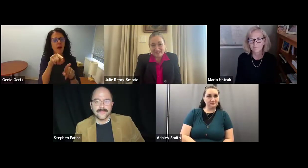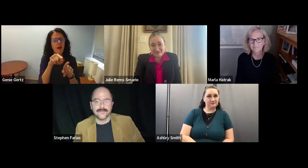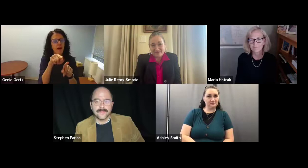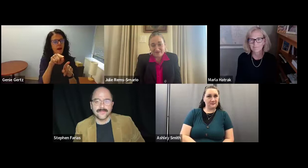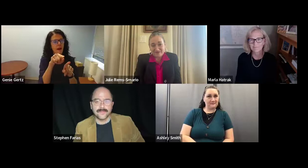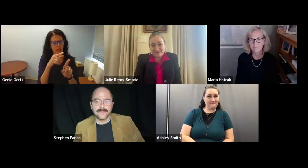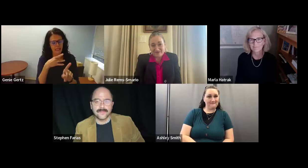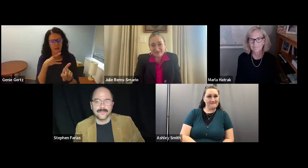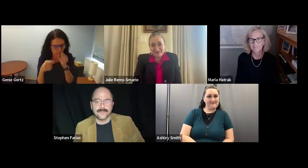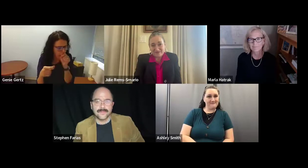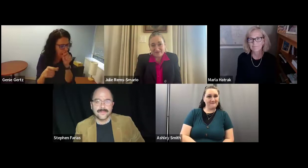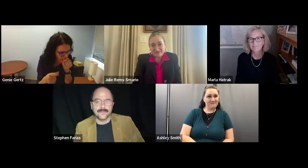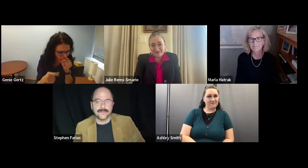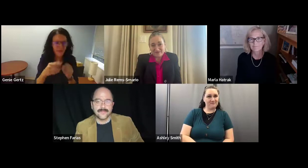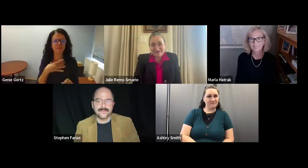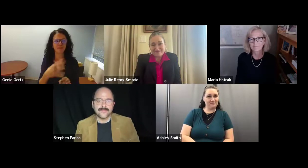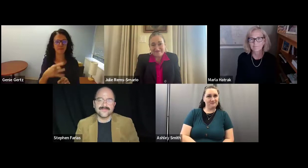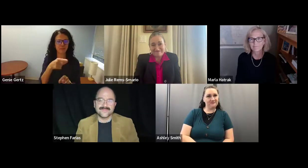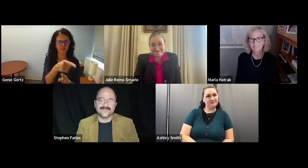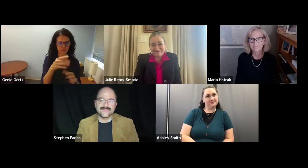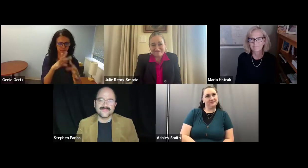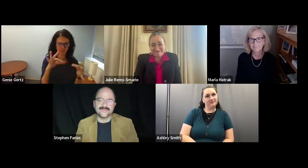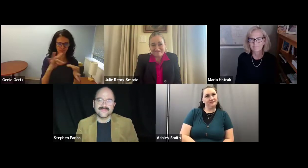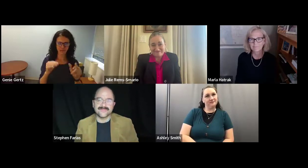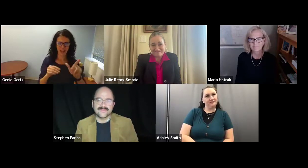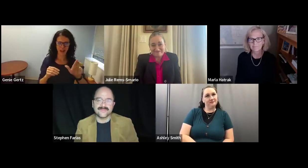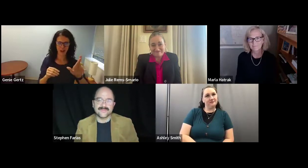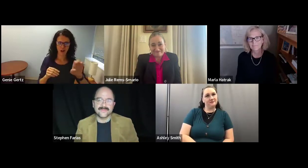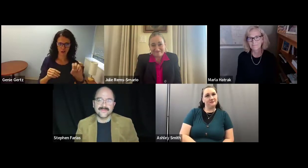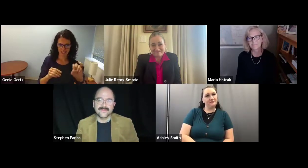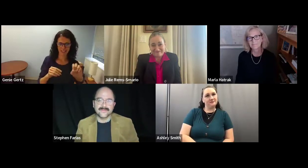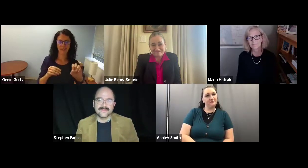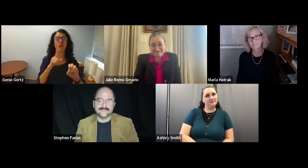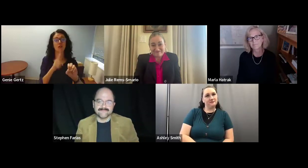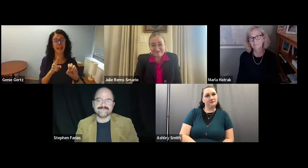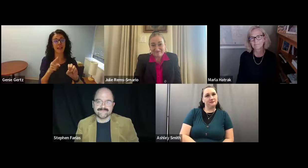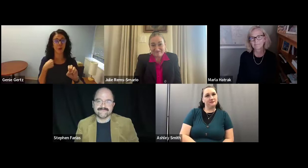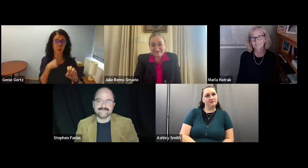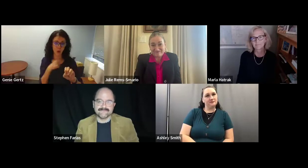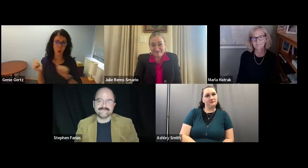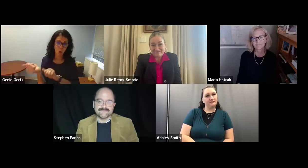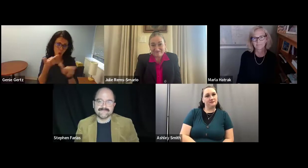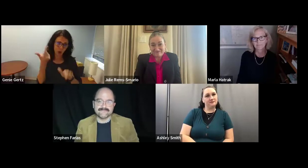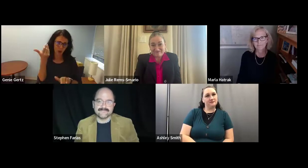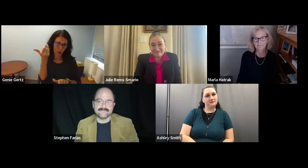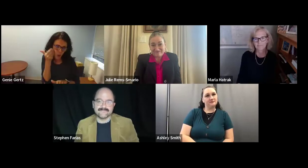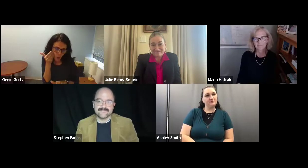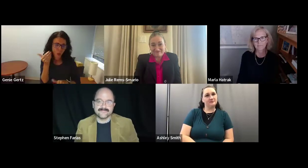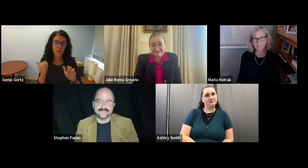cents on a couple of points. So the LRE, really, we